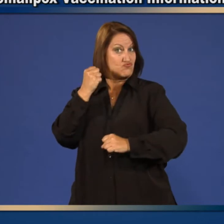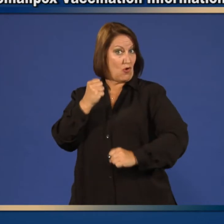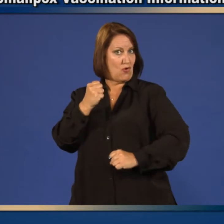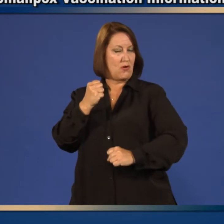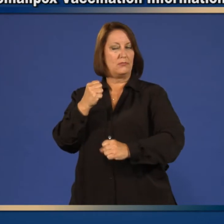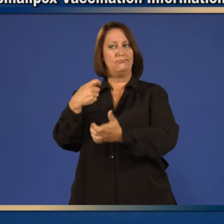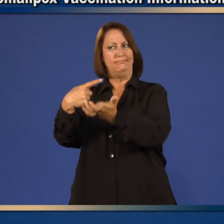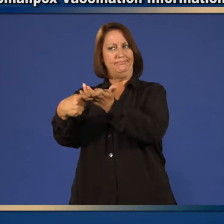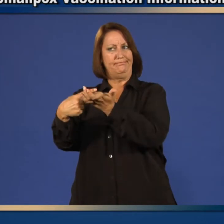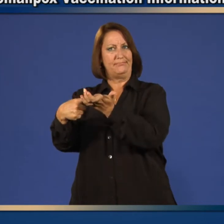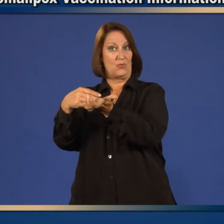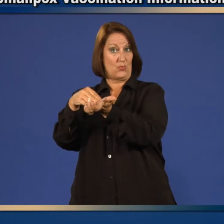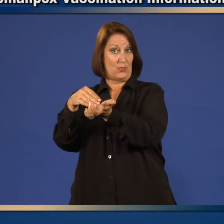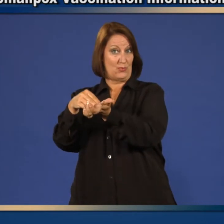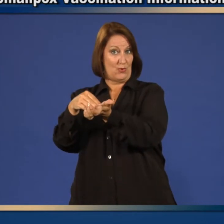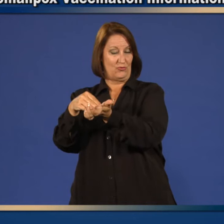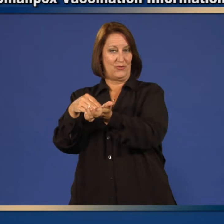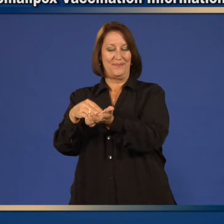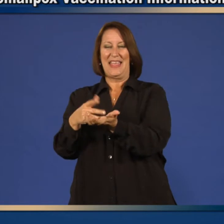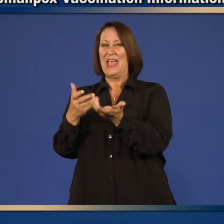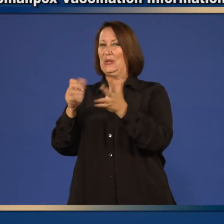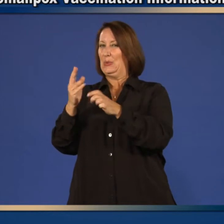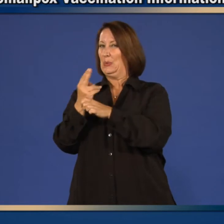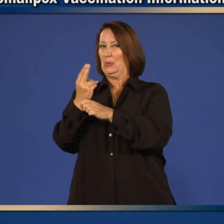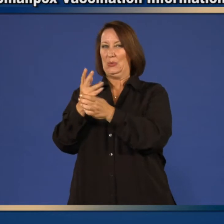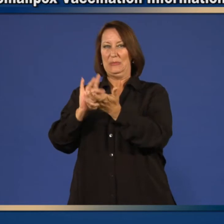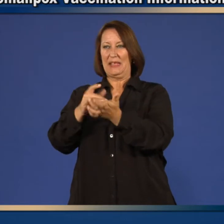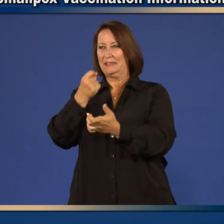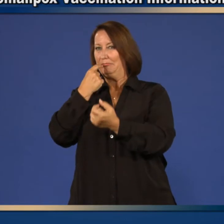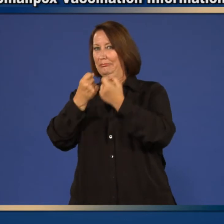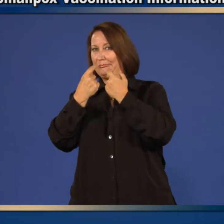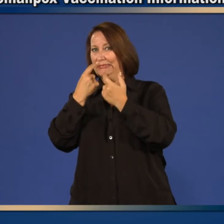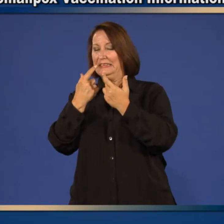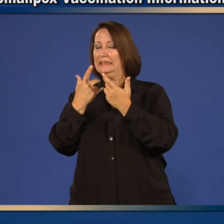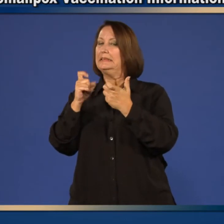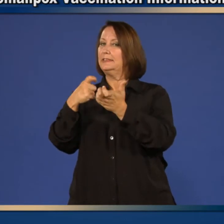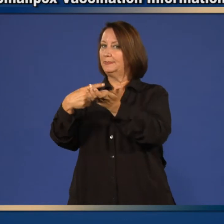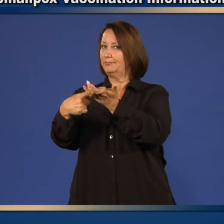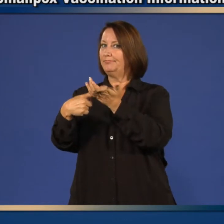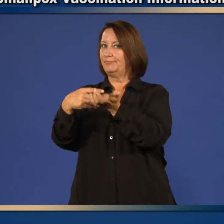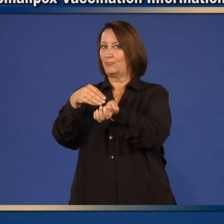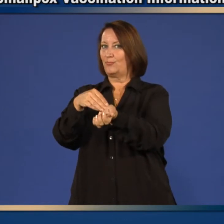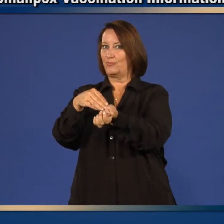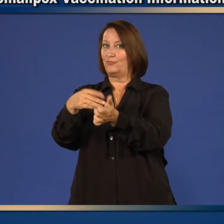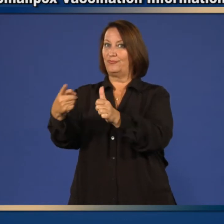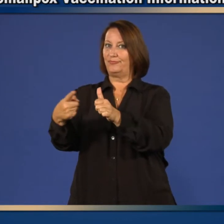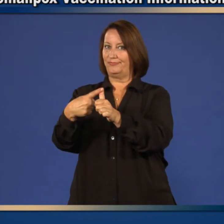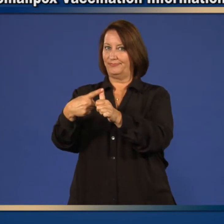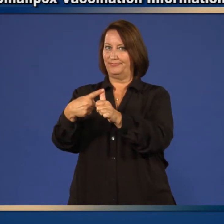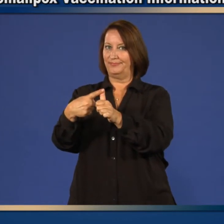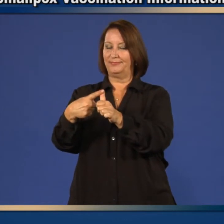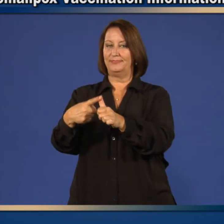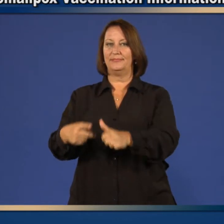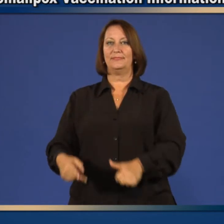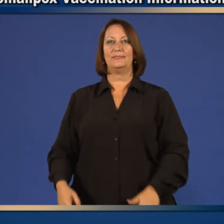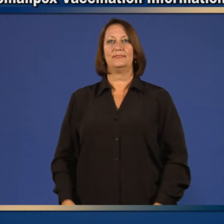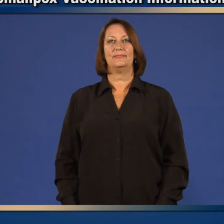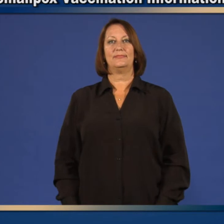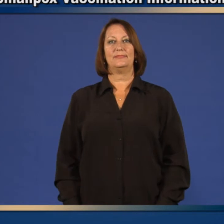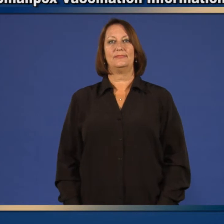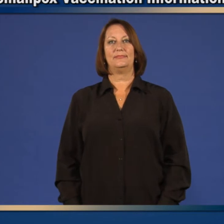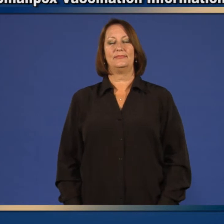has a robust take and before taking any medication during pregnancy.